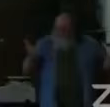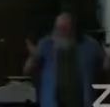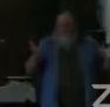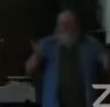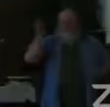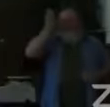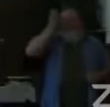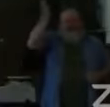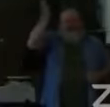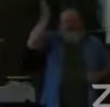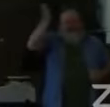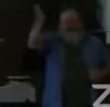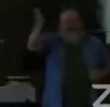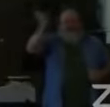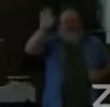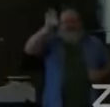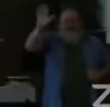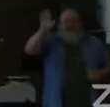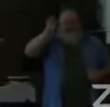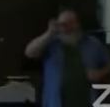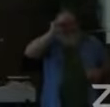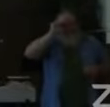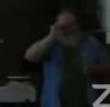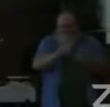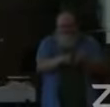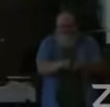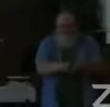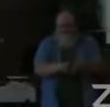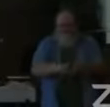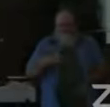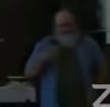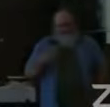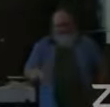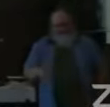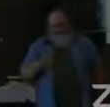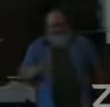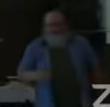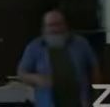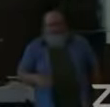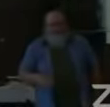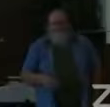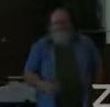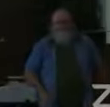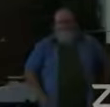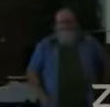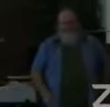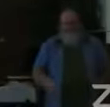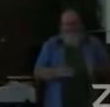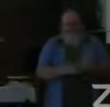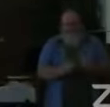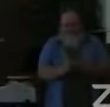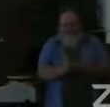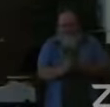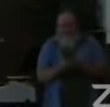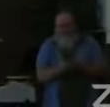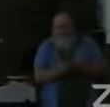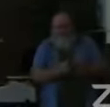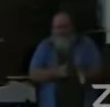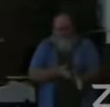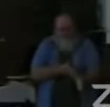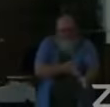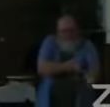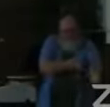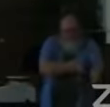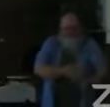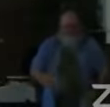gave his son. God loves us so much that he gave us his word, the Bible, to give us a guideline, not to restrict our